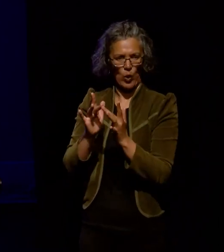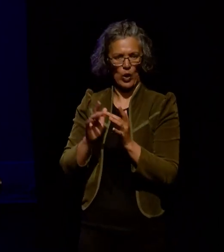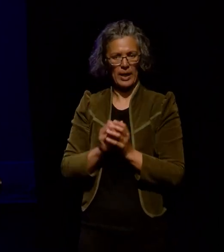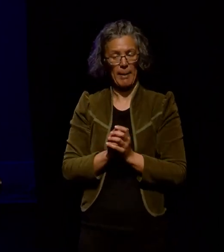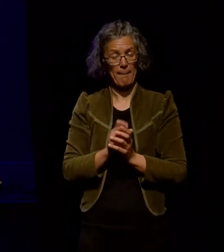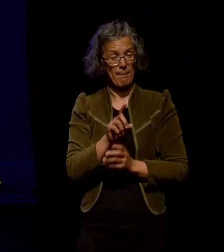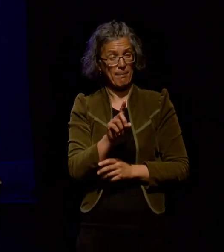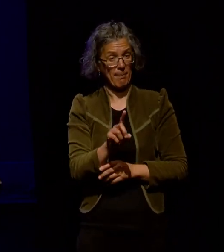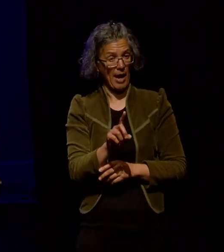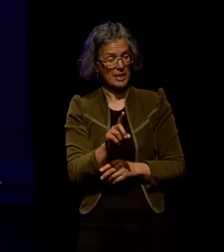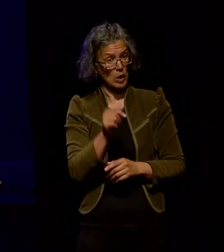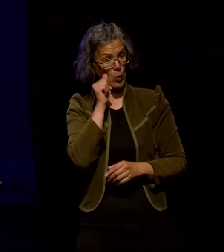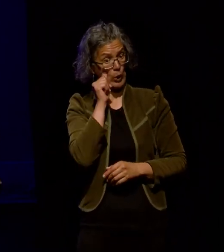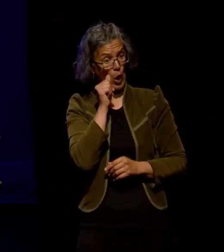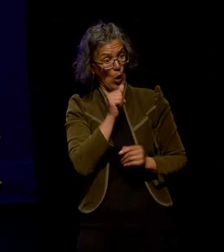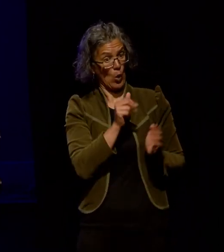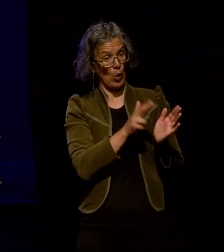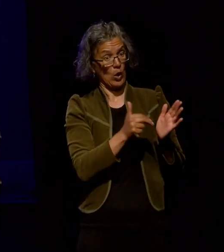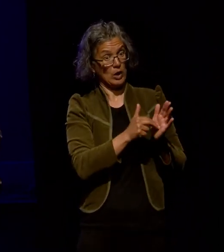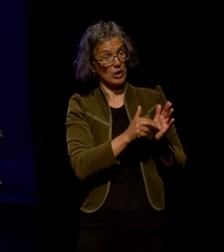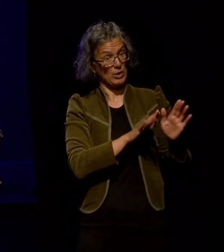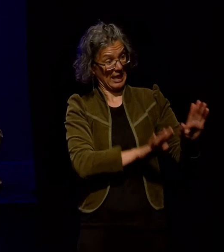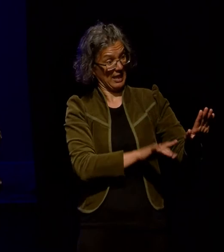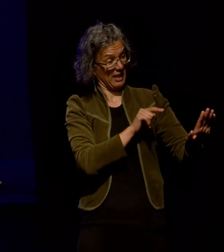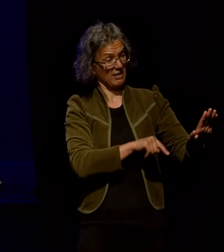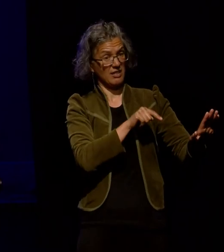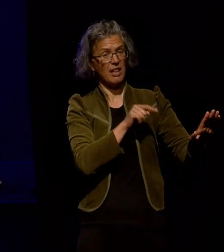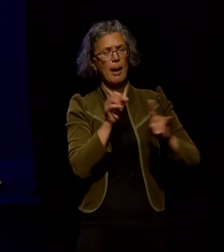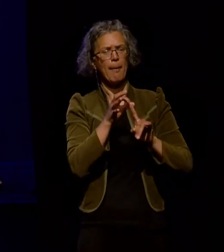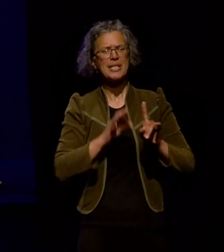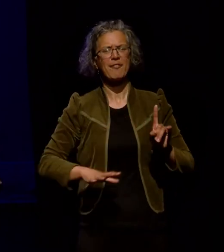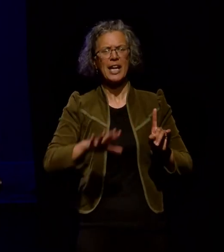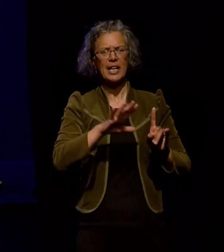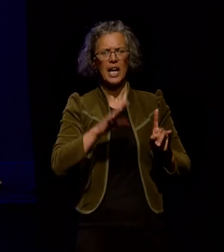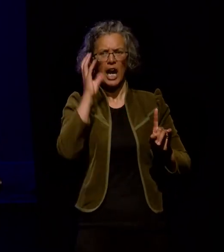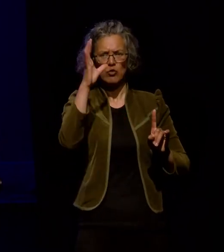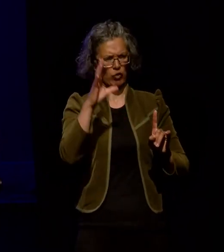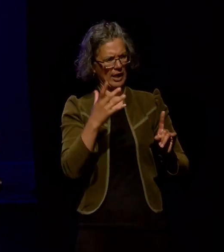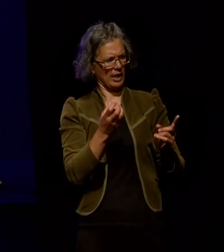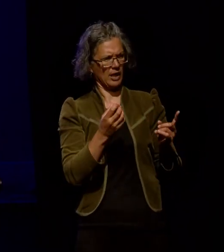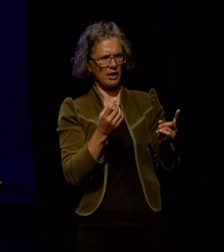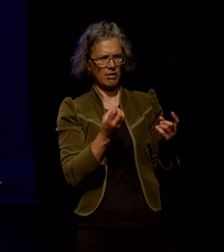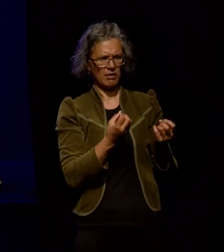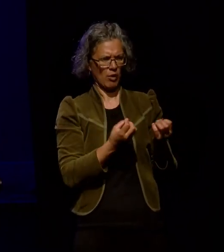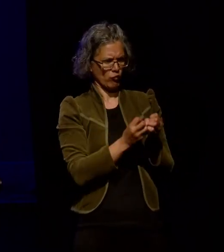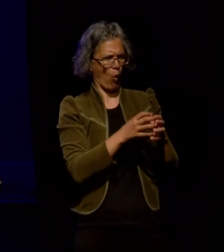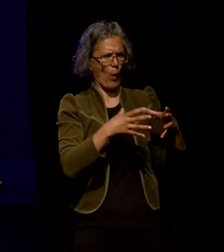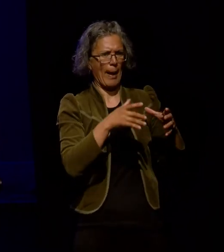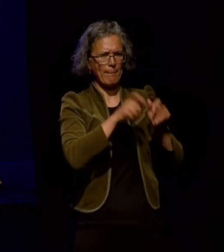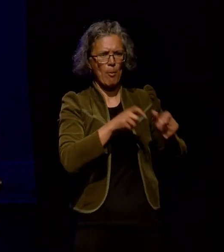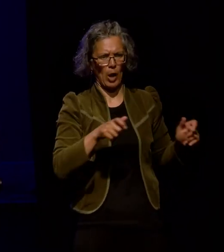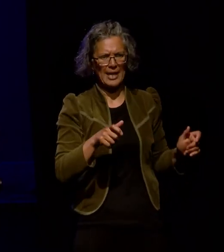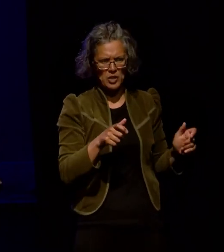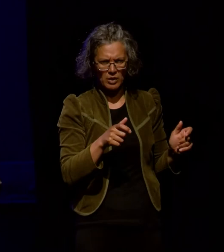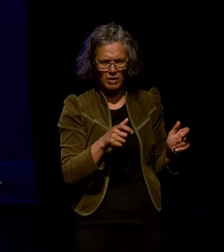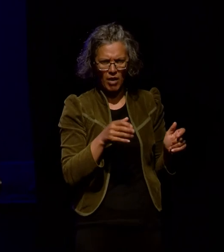comes from acknowledging that Aotearoa New Zealand is a Pacific country with a diverse and growing Pacific population. And just a couple of stats